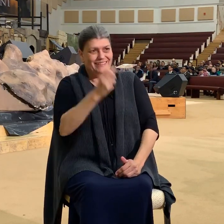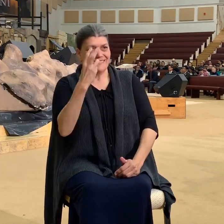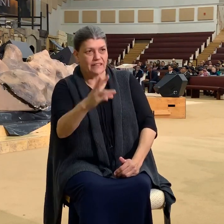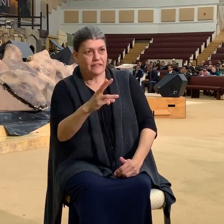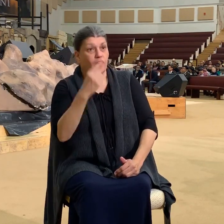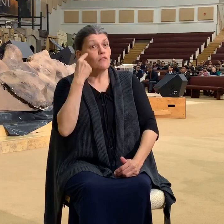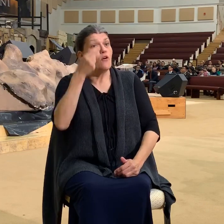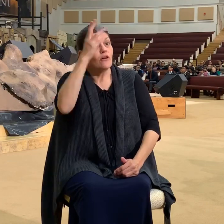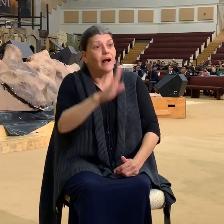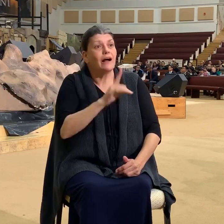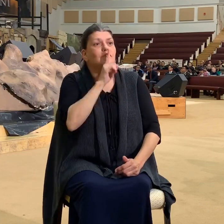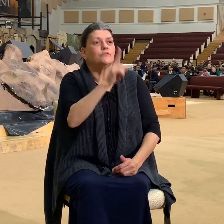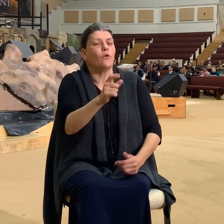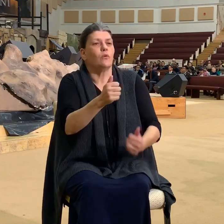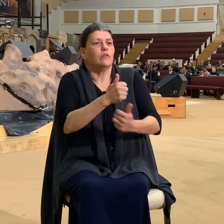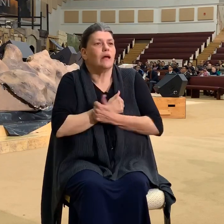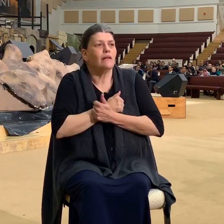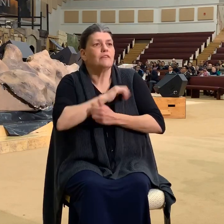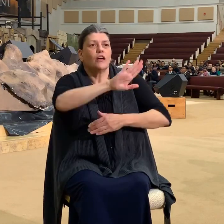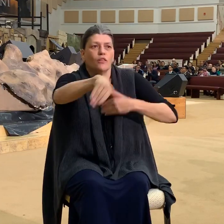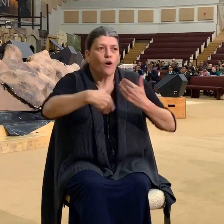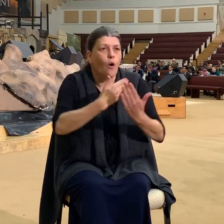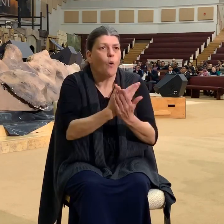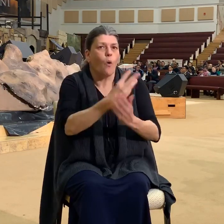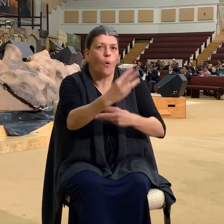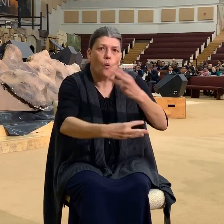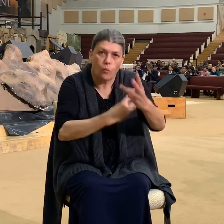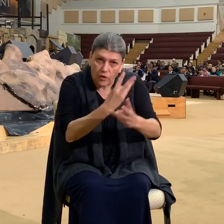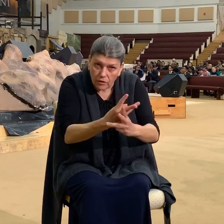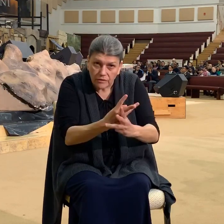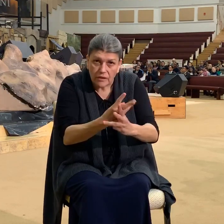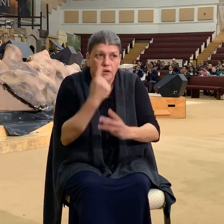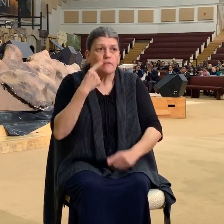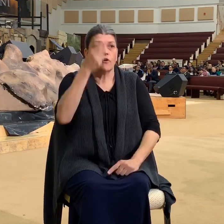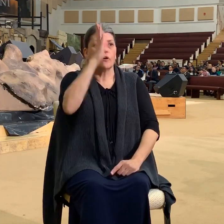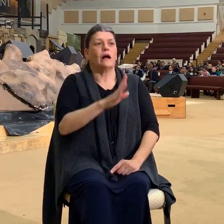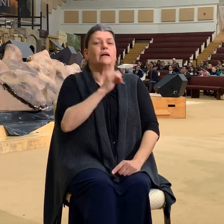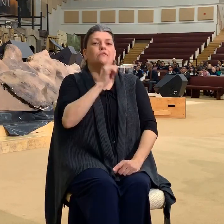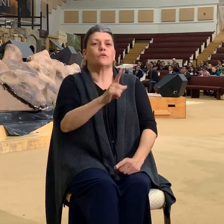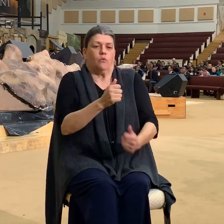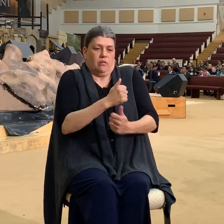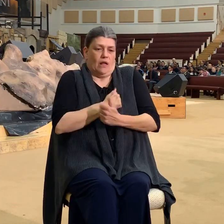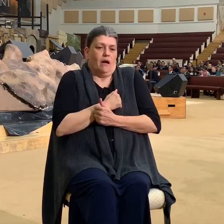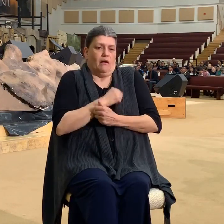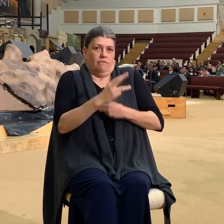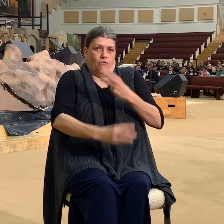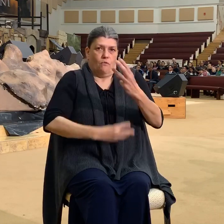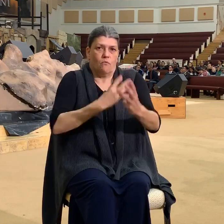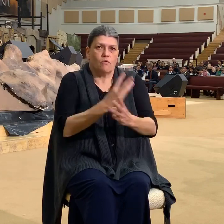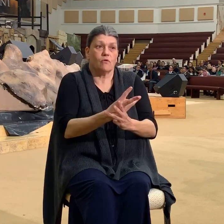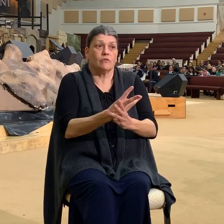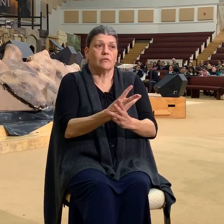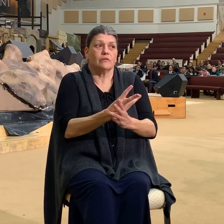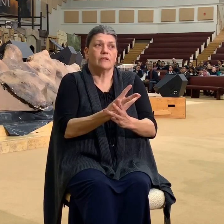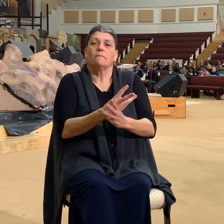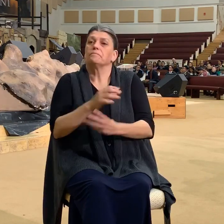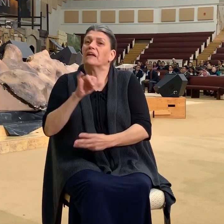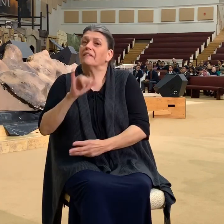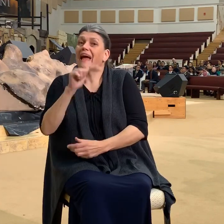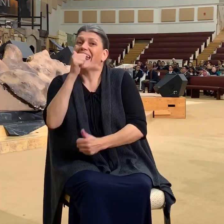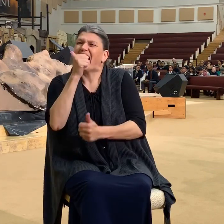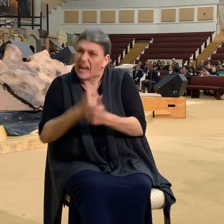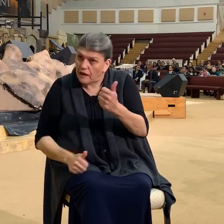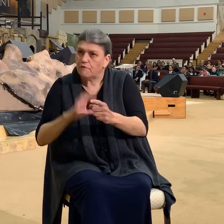world." Everybody say the whole world. For God so loved the world. That's every